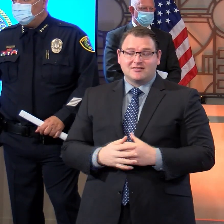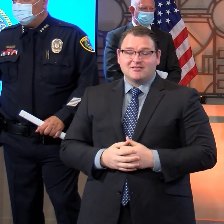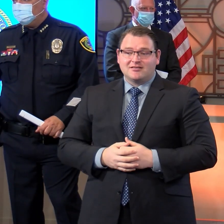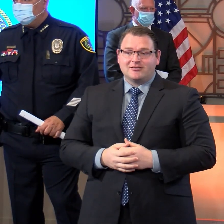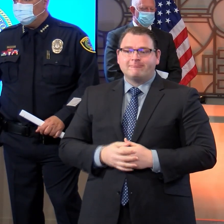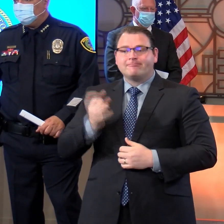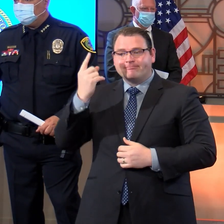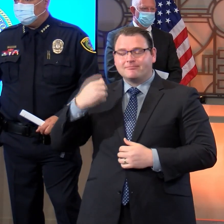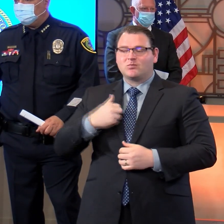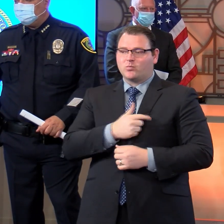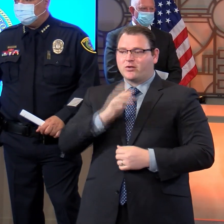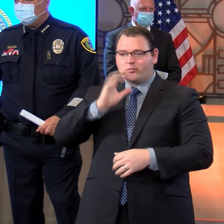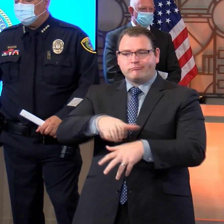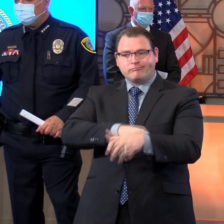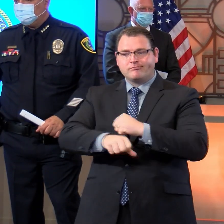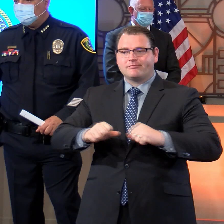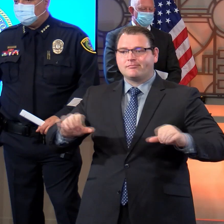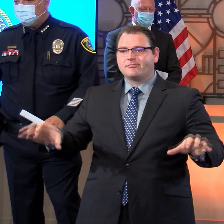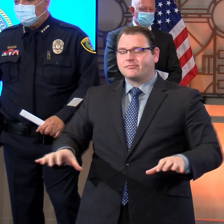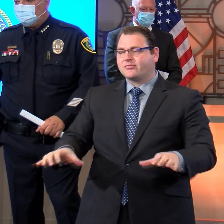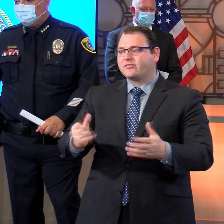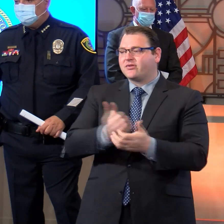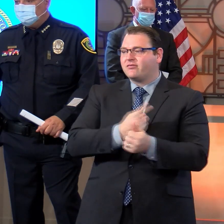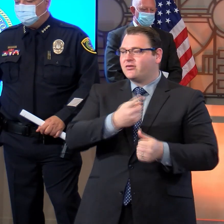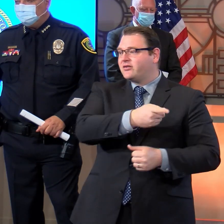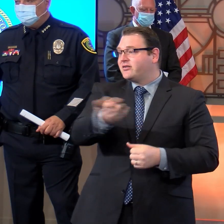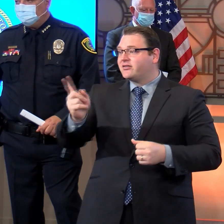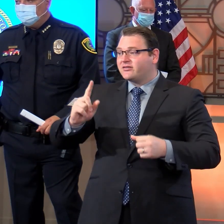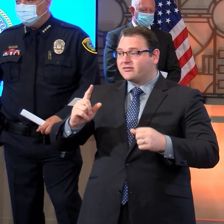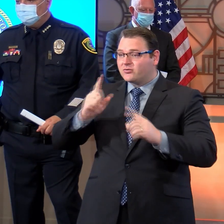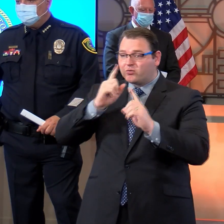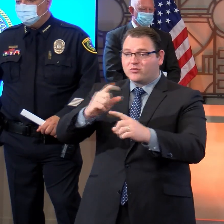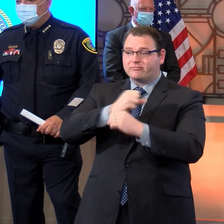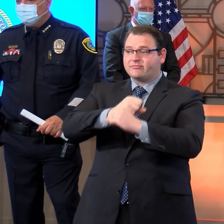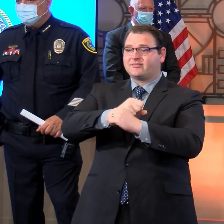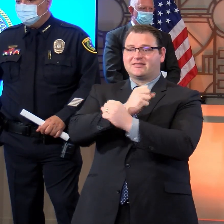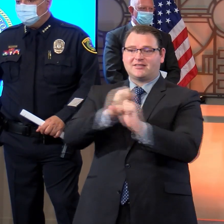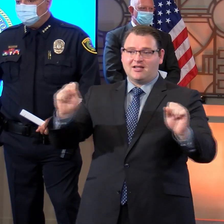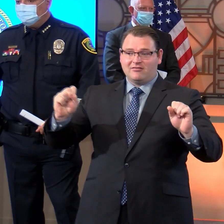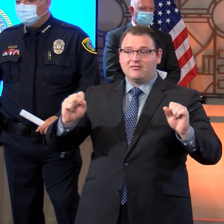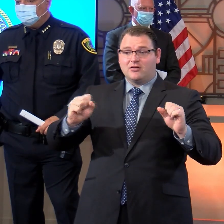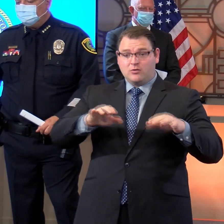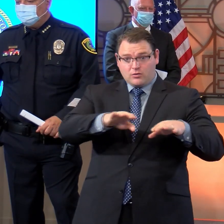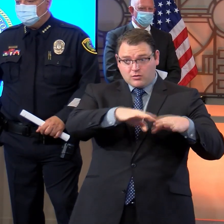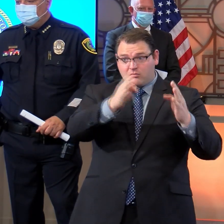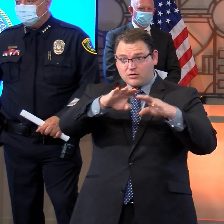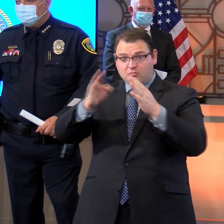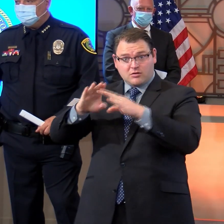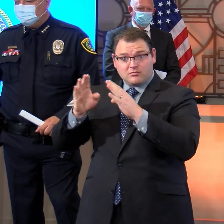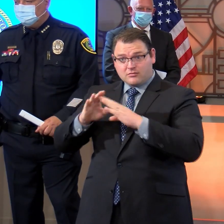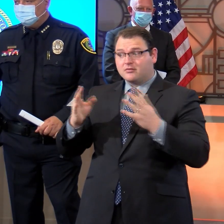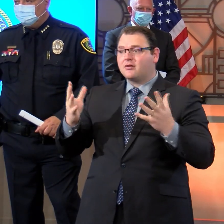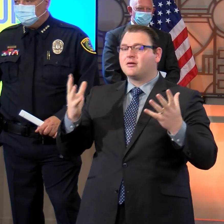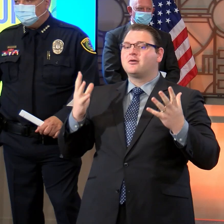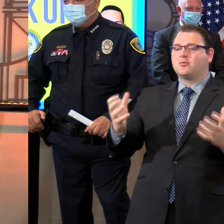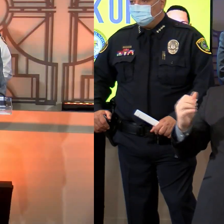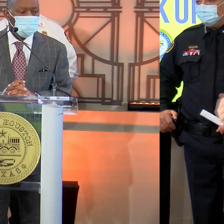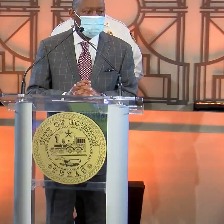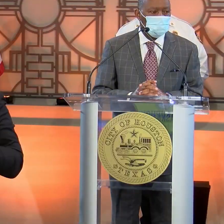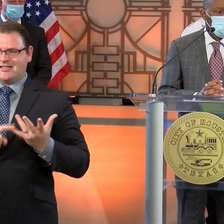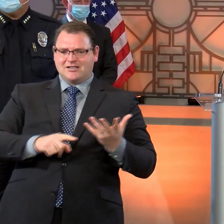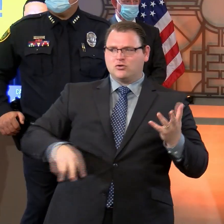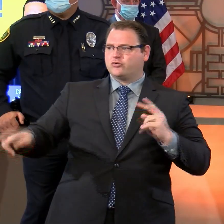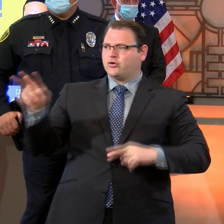keep everyone safe, make this reopening, work. And it's going to require all of us to be responsible and do their part as